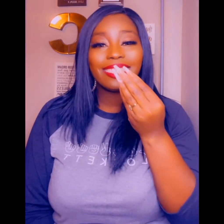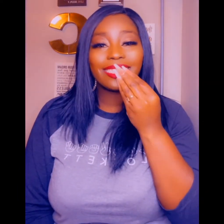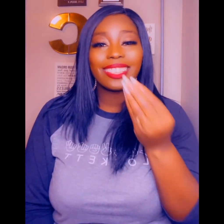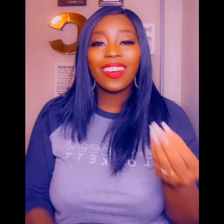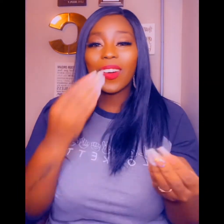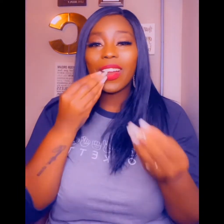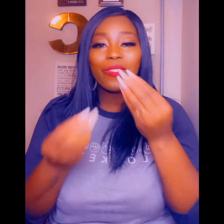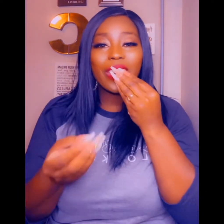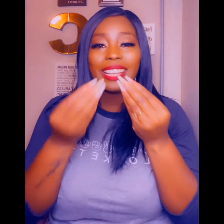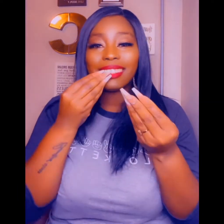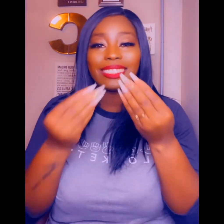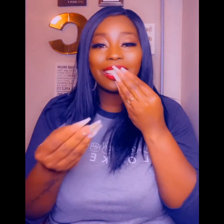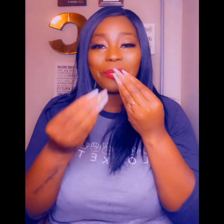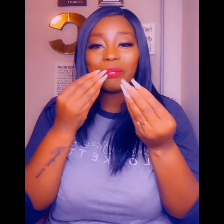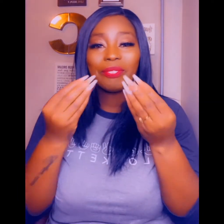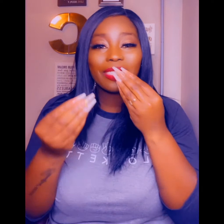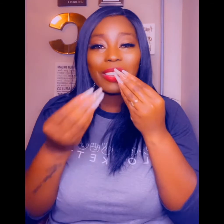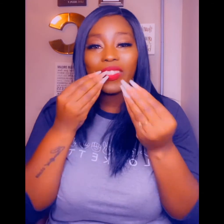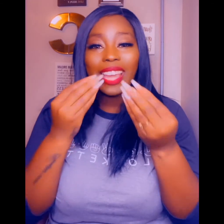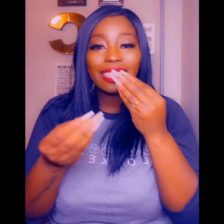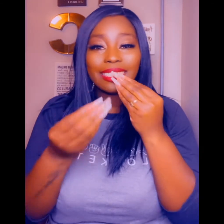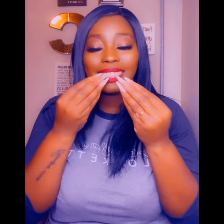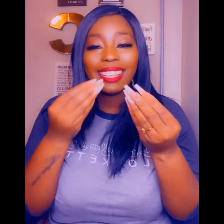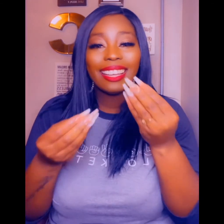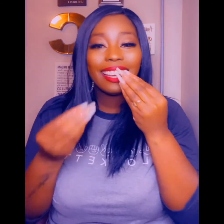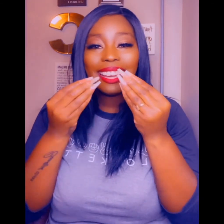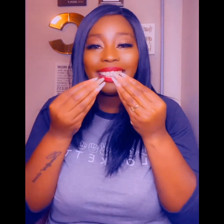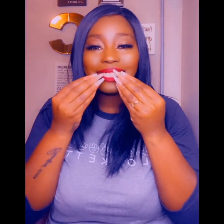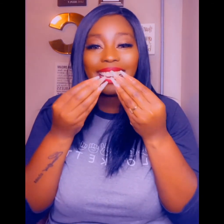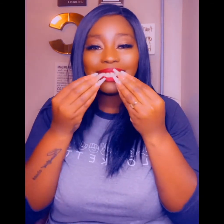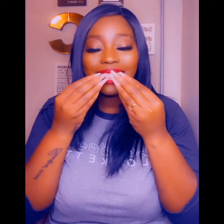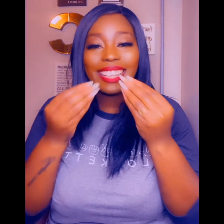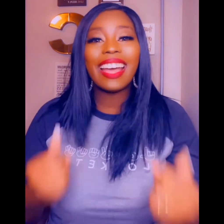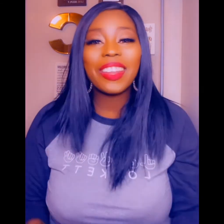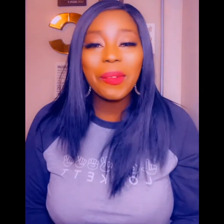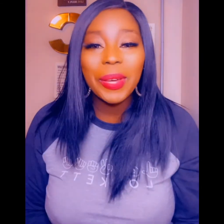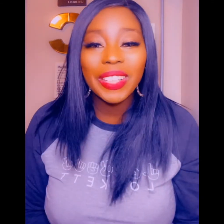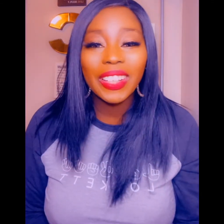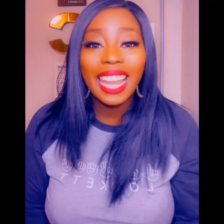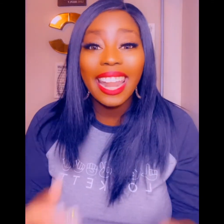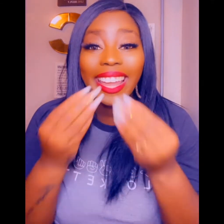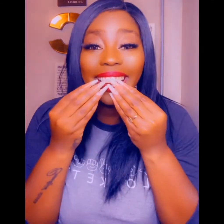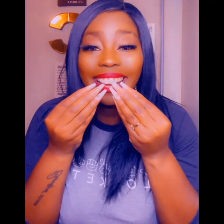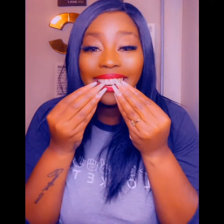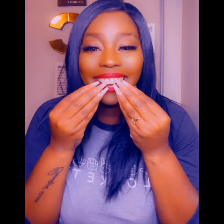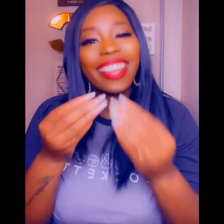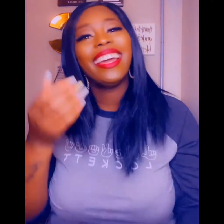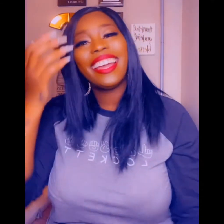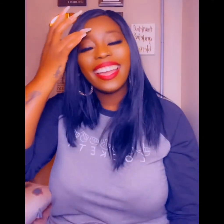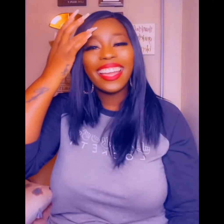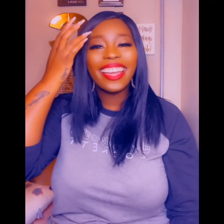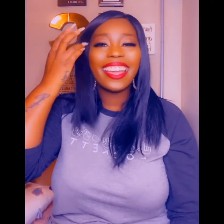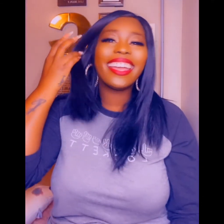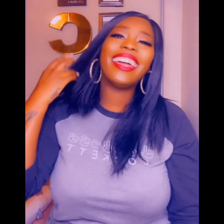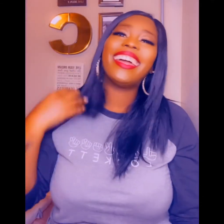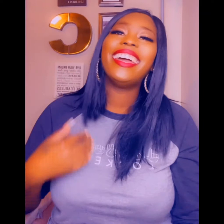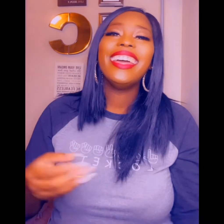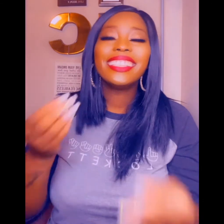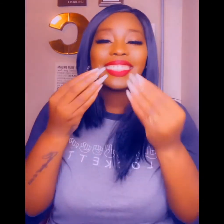eat or feast. Feast, eat. I know I'm going to do a lot of eating. So